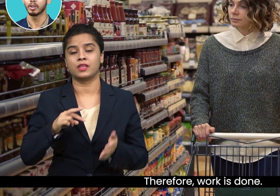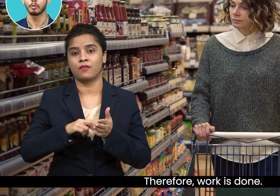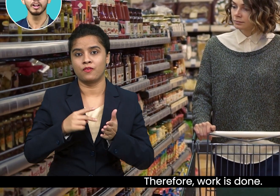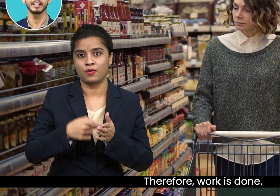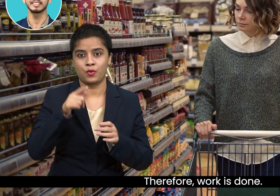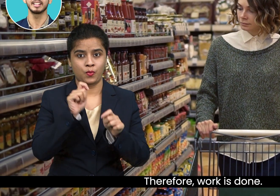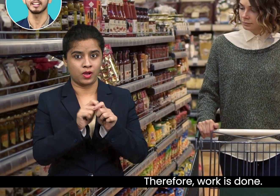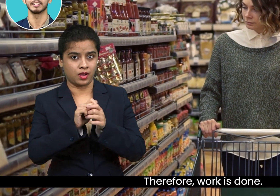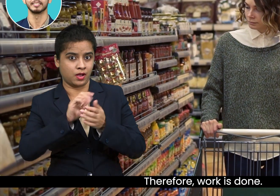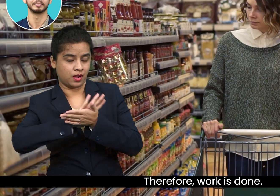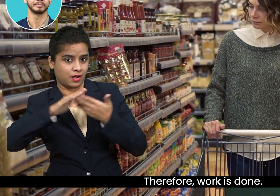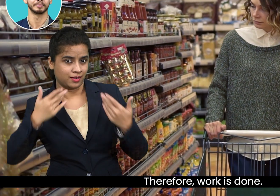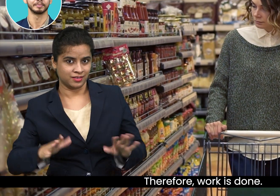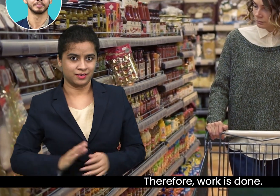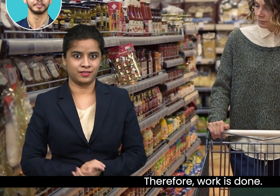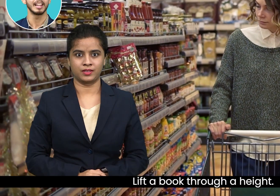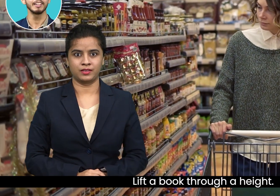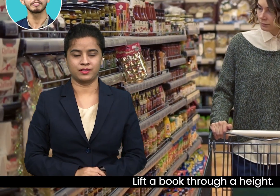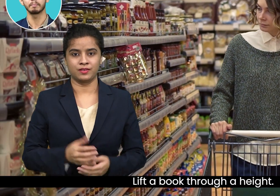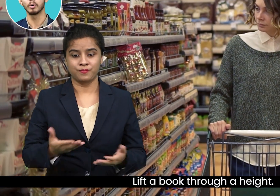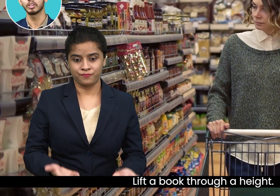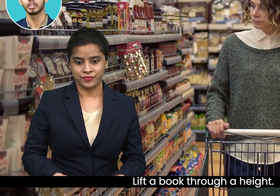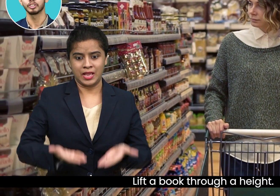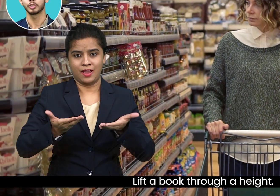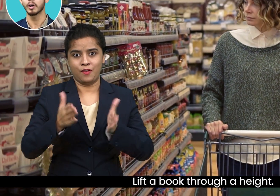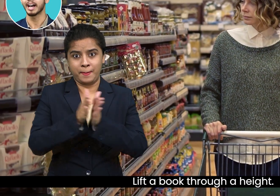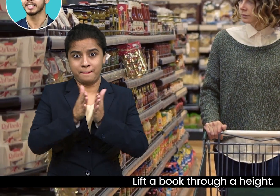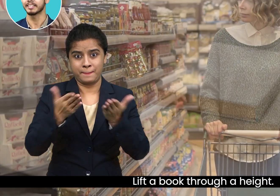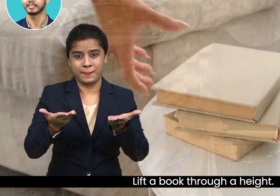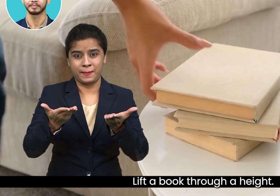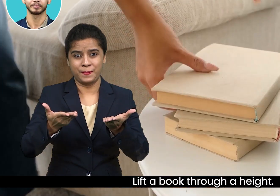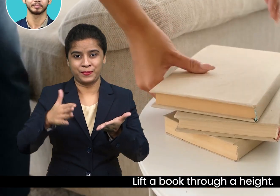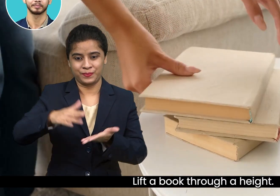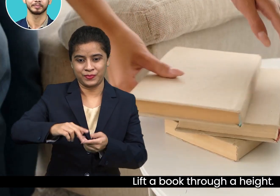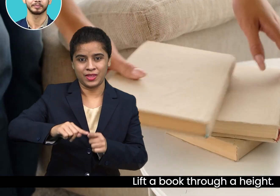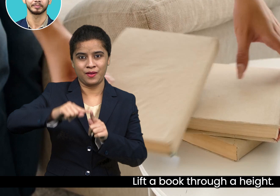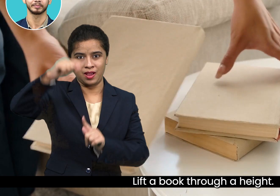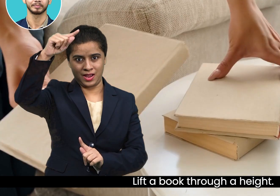Therefore, work is done. Lift a book through a height.